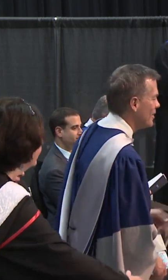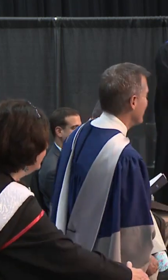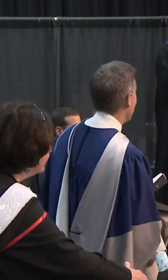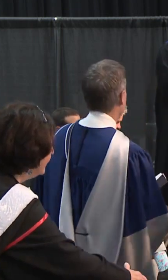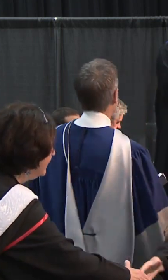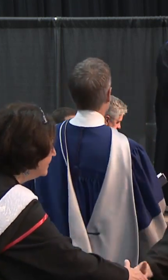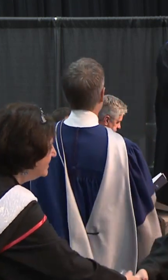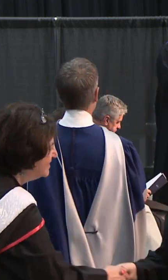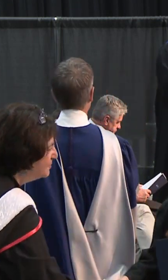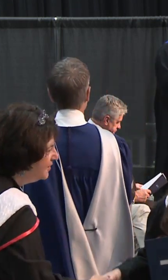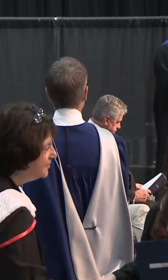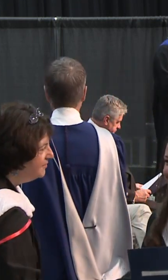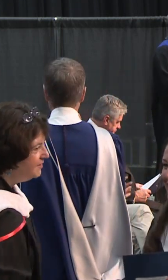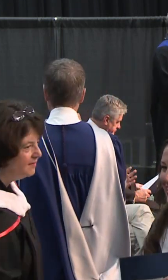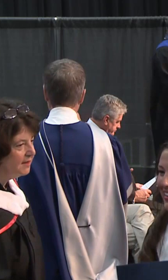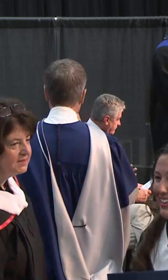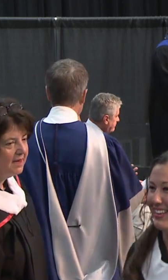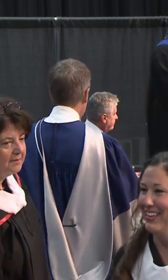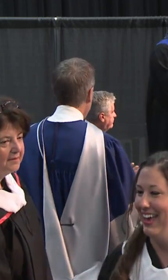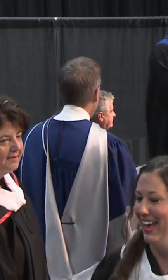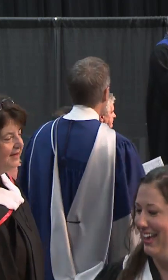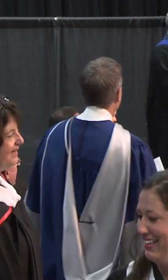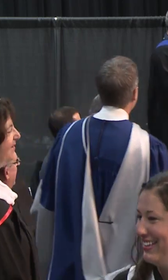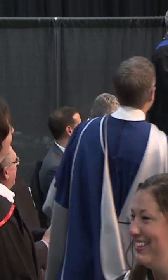With honors, Megan Weir.